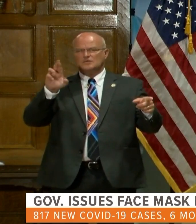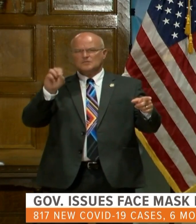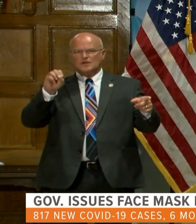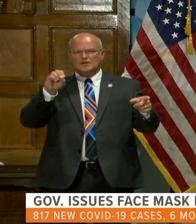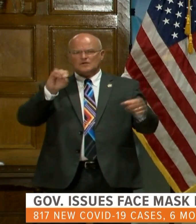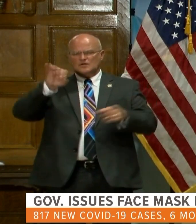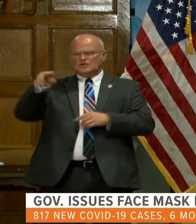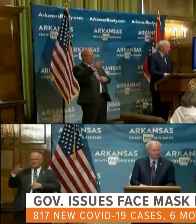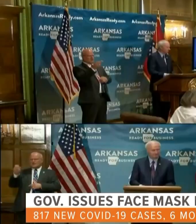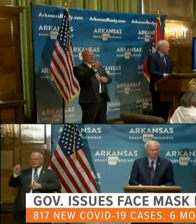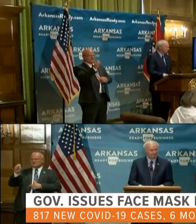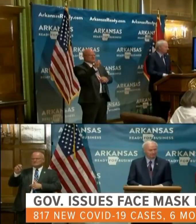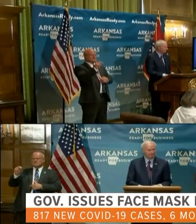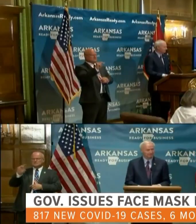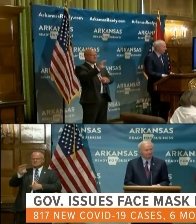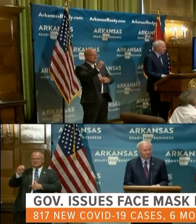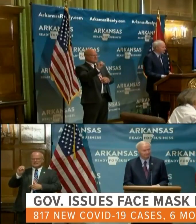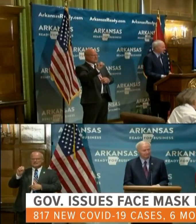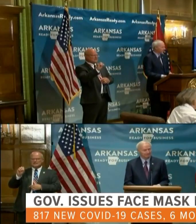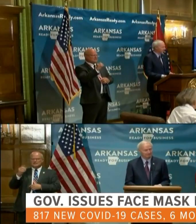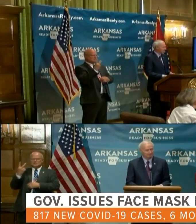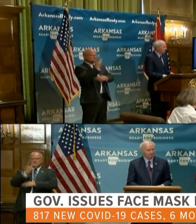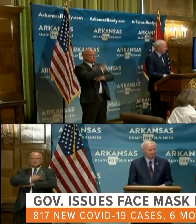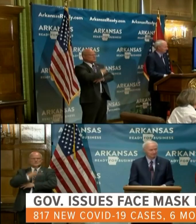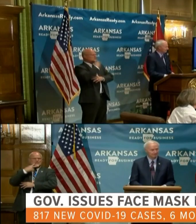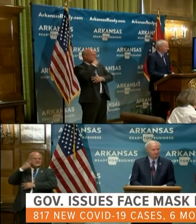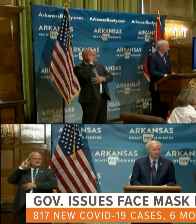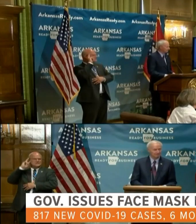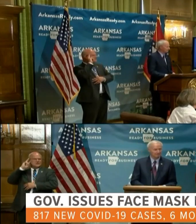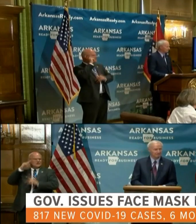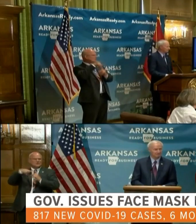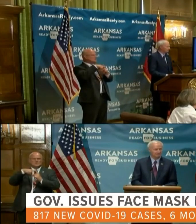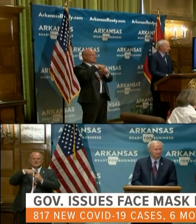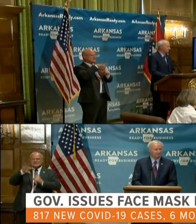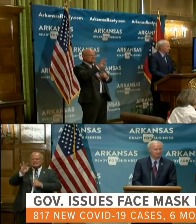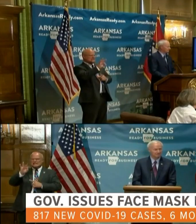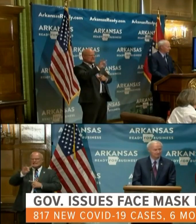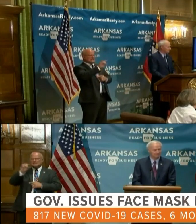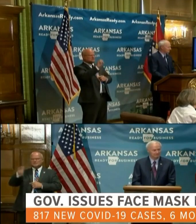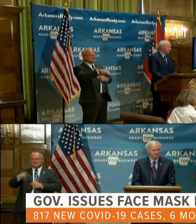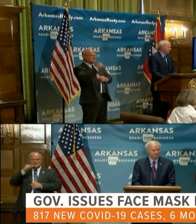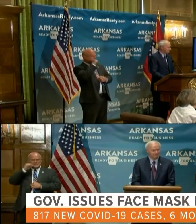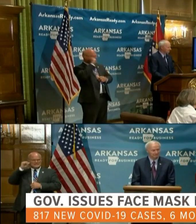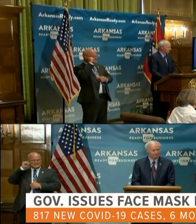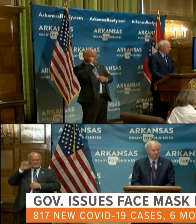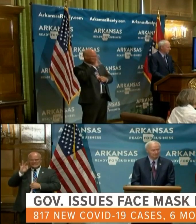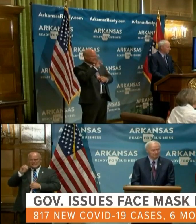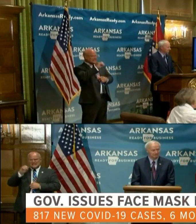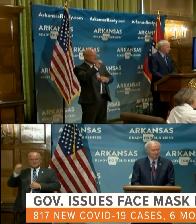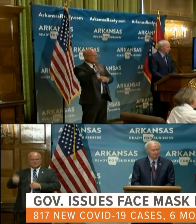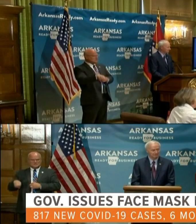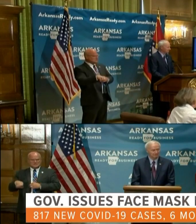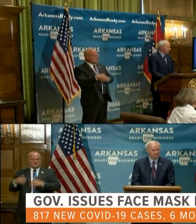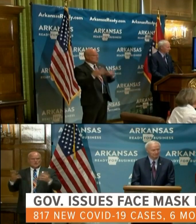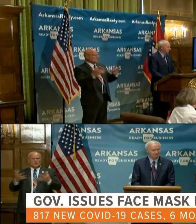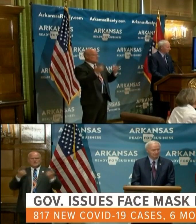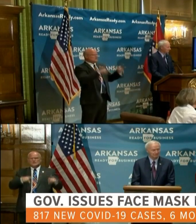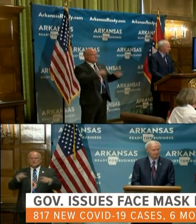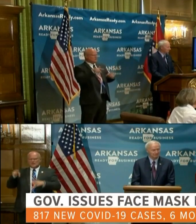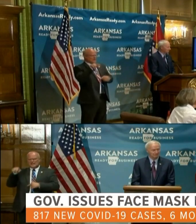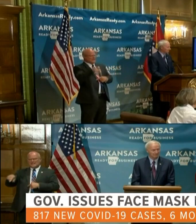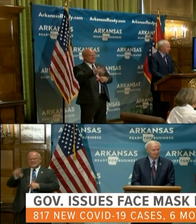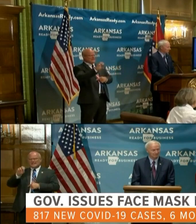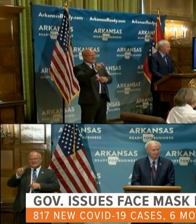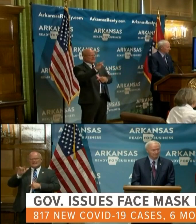Johnson County. 2 days ago, Johnson County's percent positive rate was 98%, and yesterday it was 90%. What's going on in that